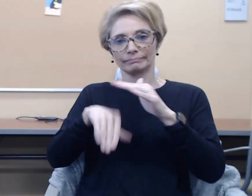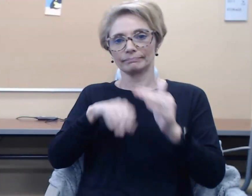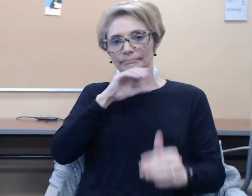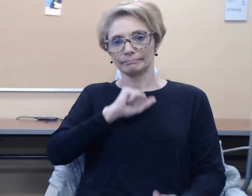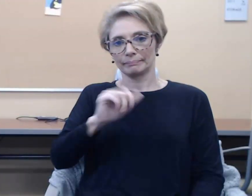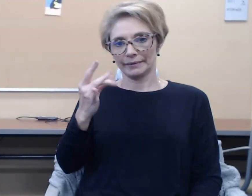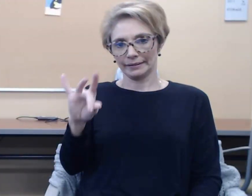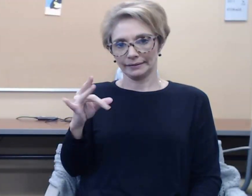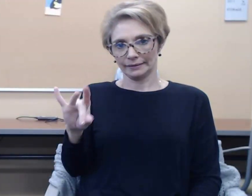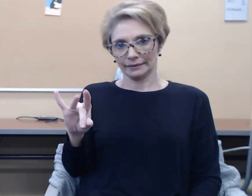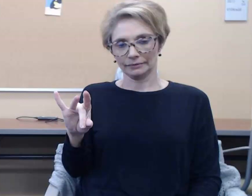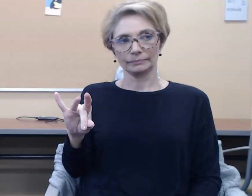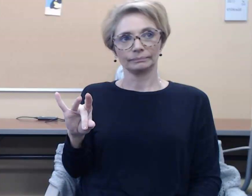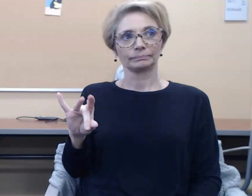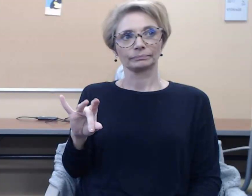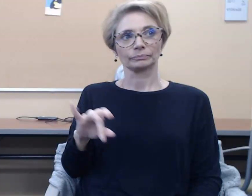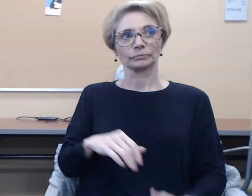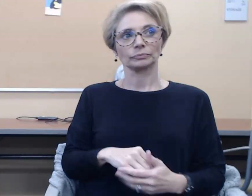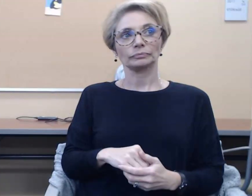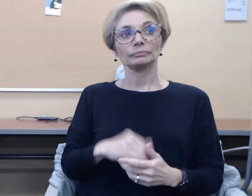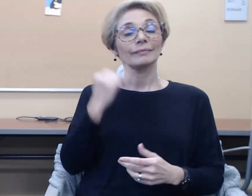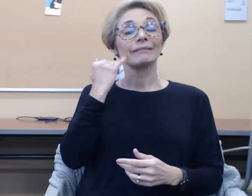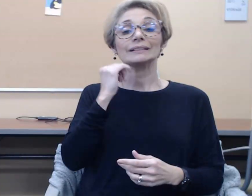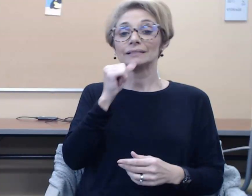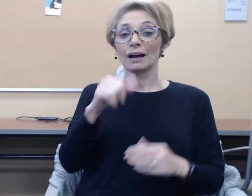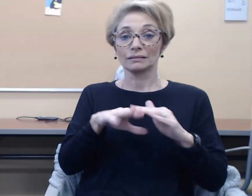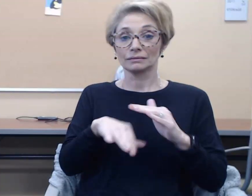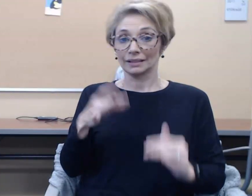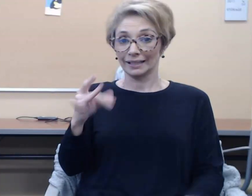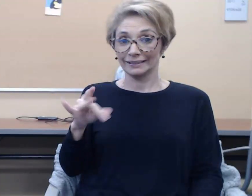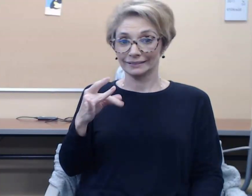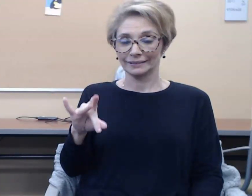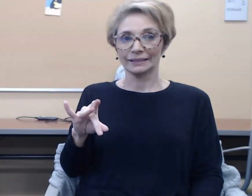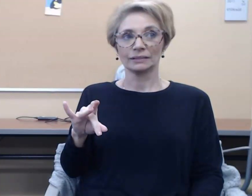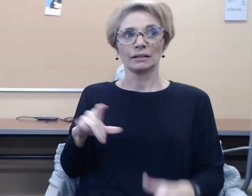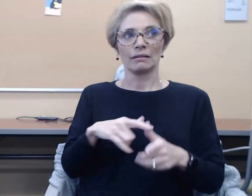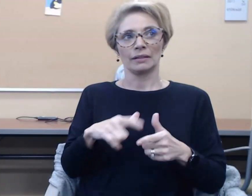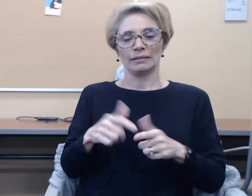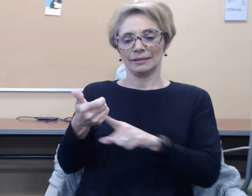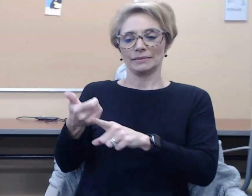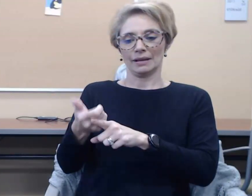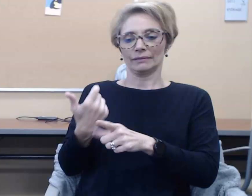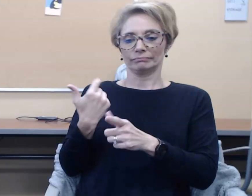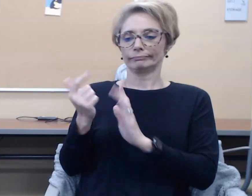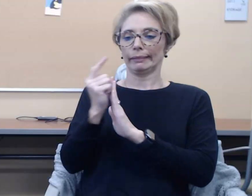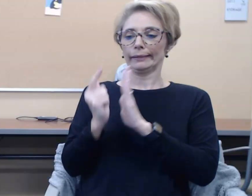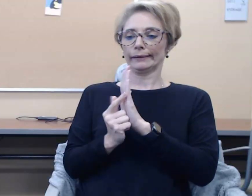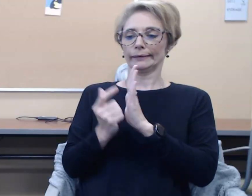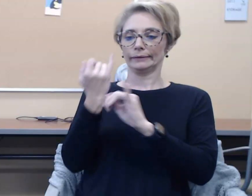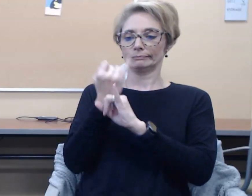And if they're not under the age of 18, then they need to be legally emancipated. So they have the legal right to make decisions